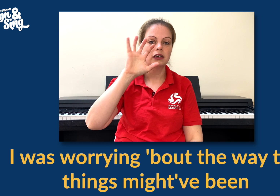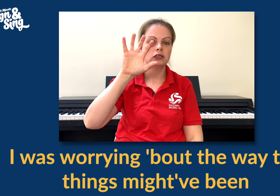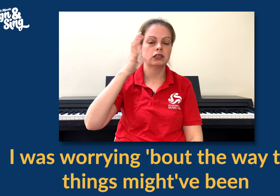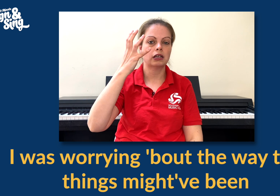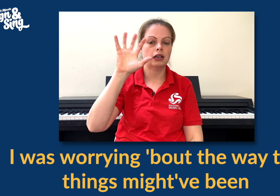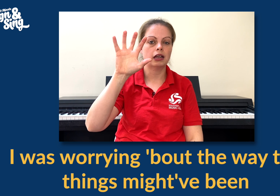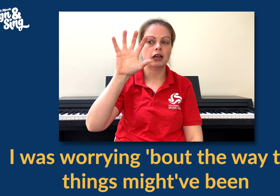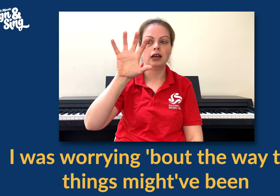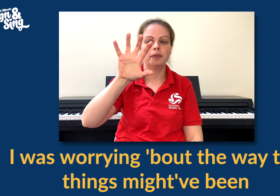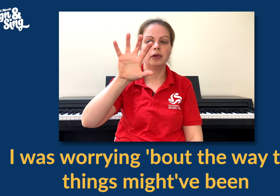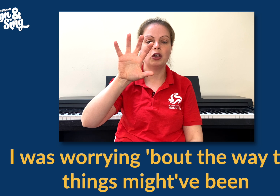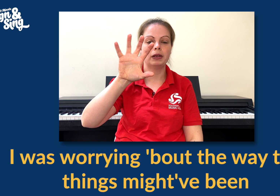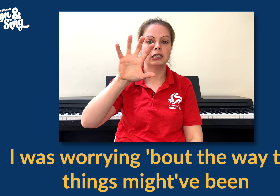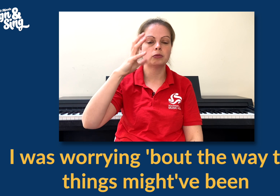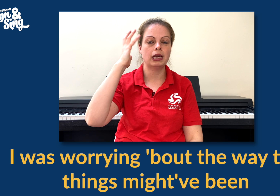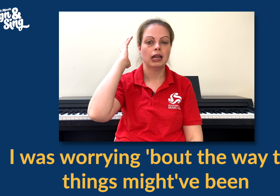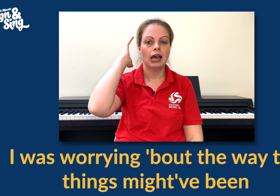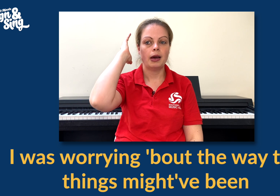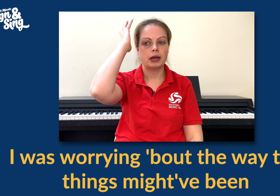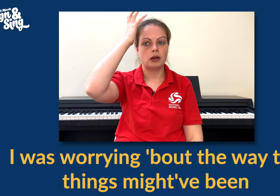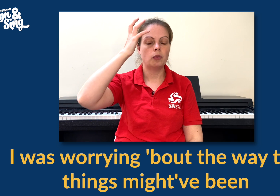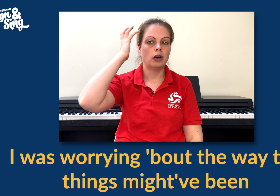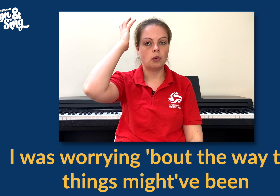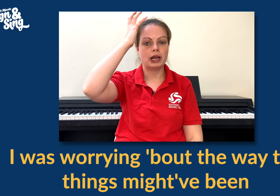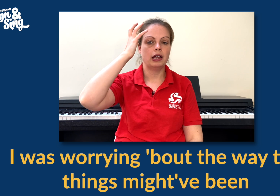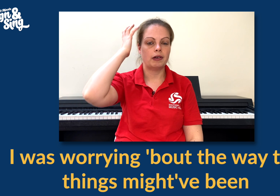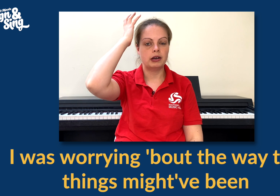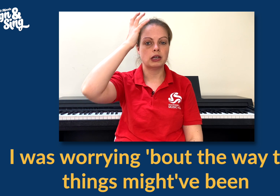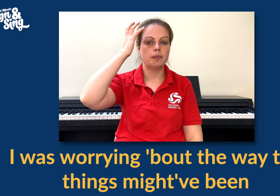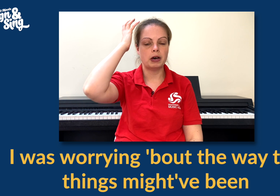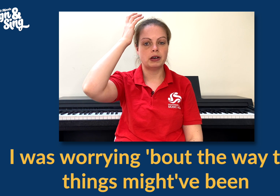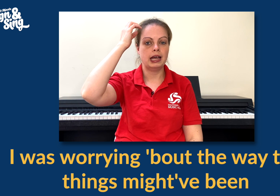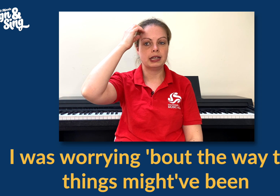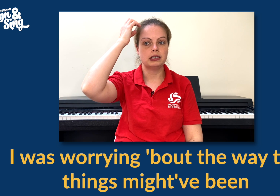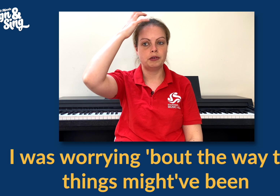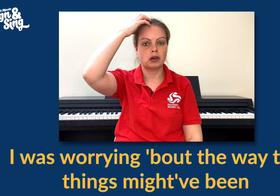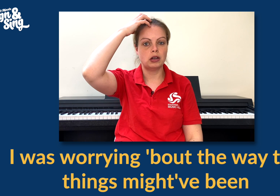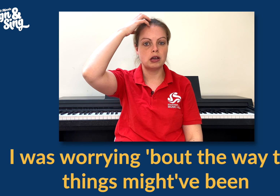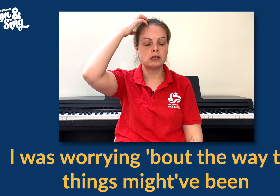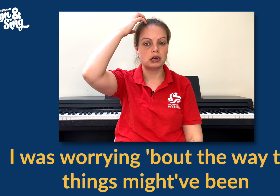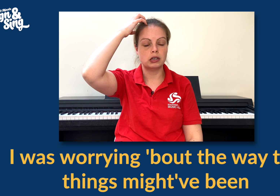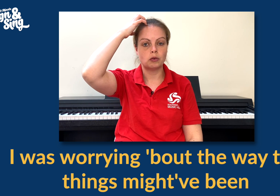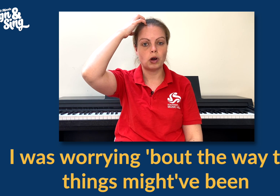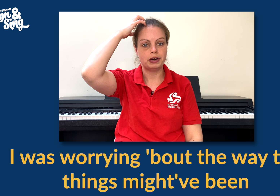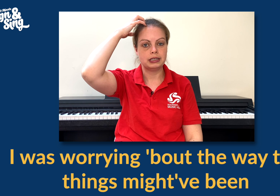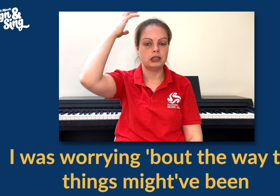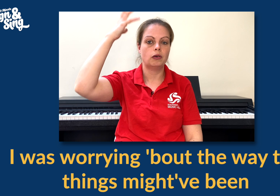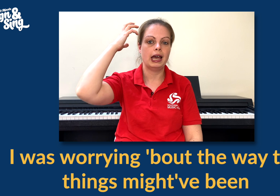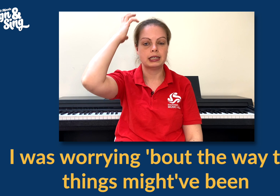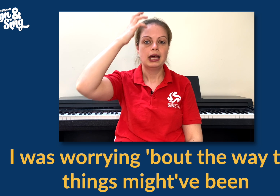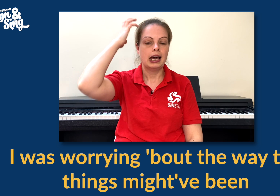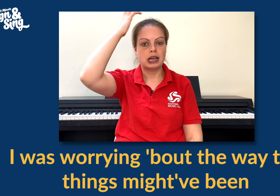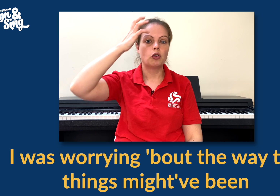hand just like open a little bit, and we're going to wiggle it around above our head as if we've got loads and loads of worries in